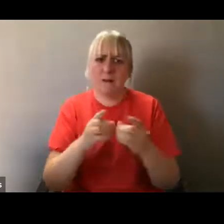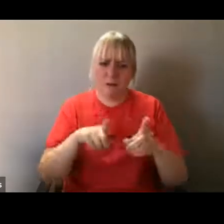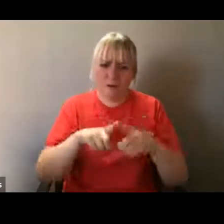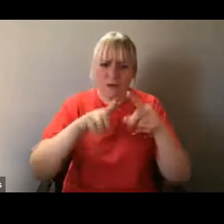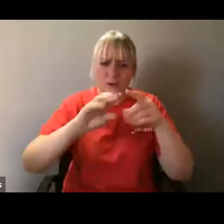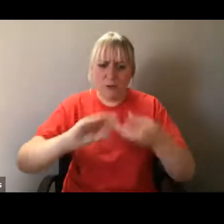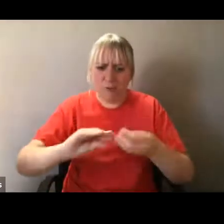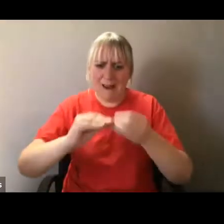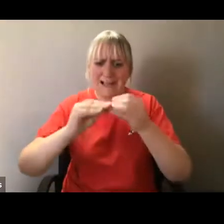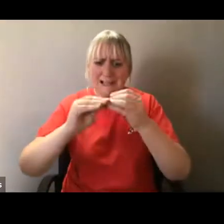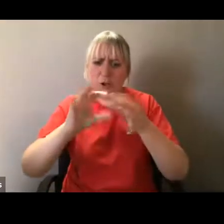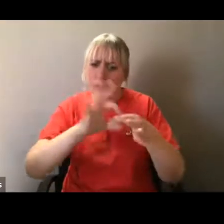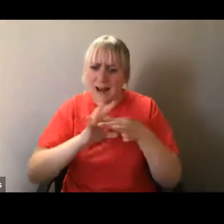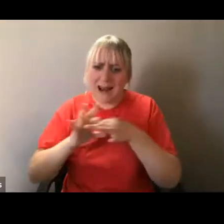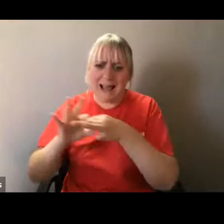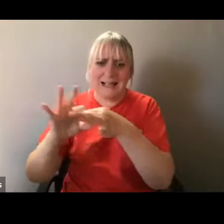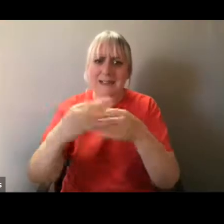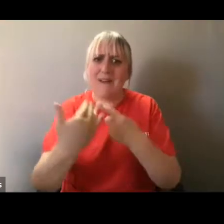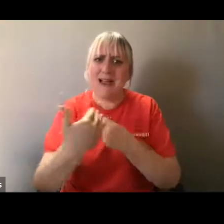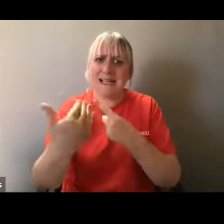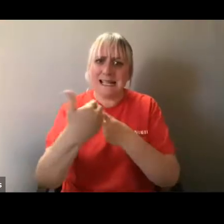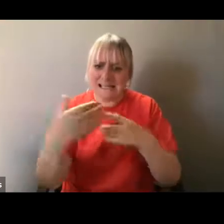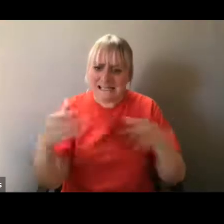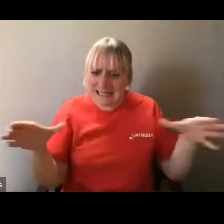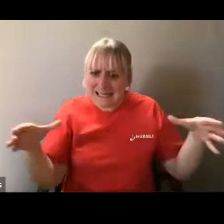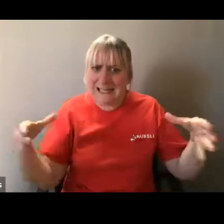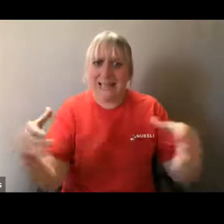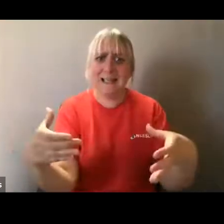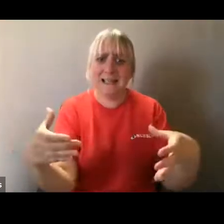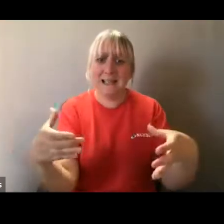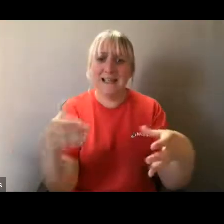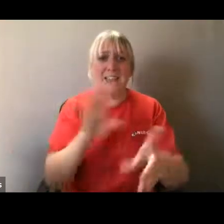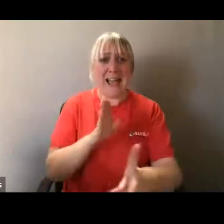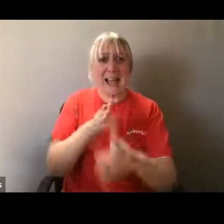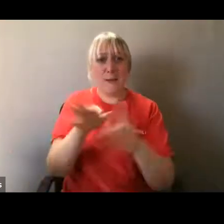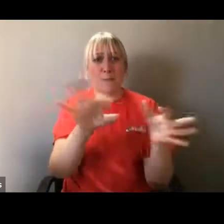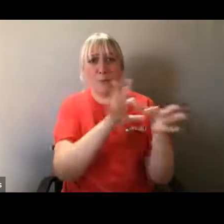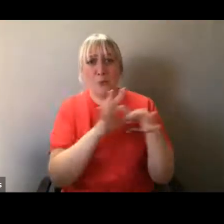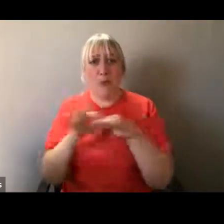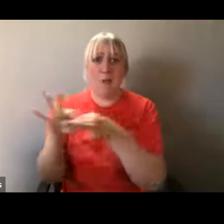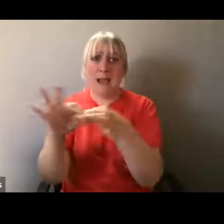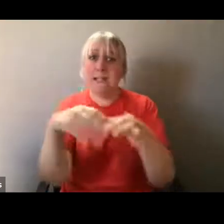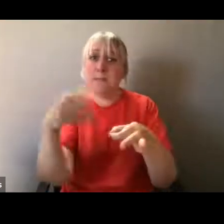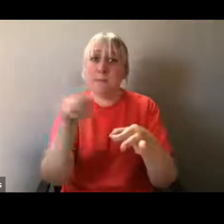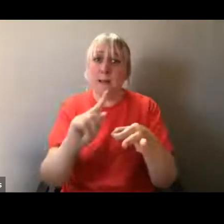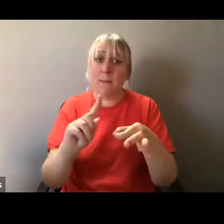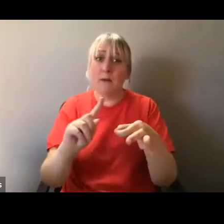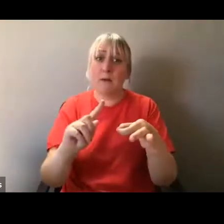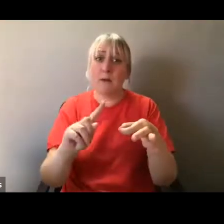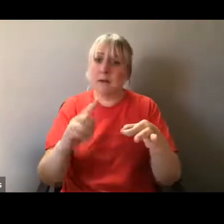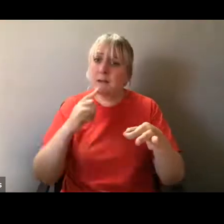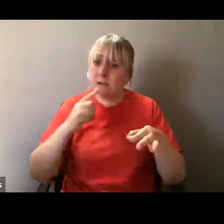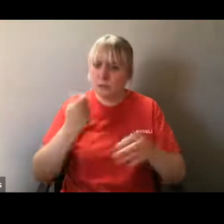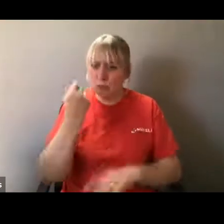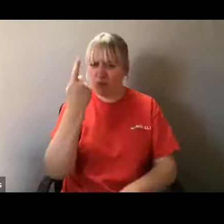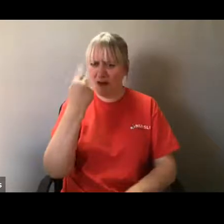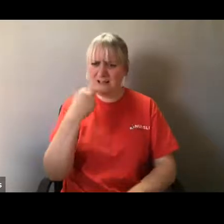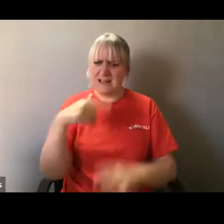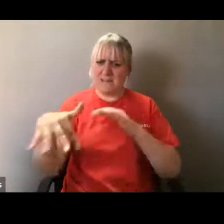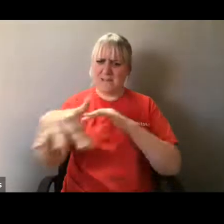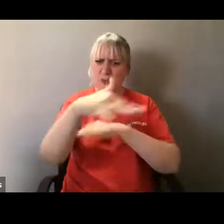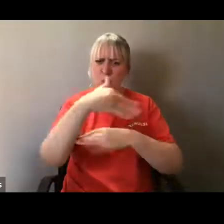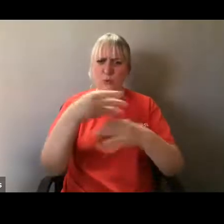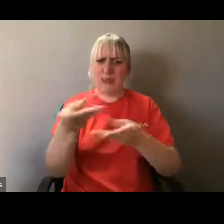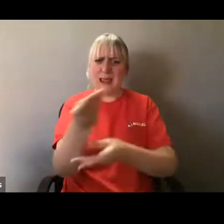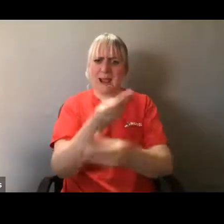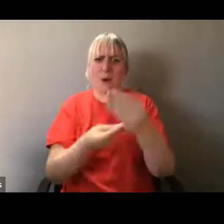to unite people who face similar barriers as a result of the socio-economic structures we live under, and thus